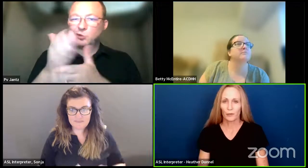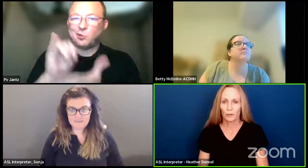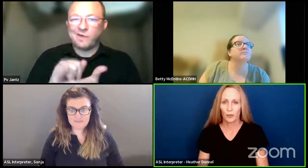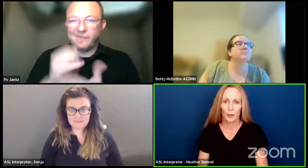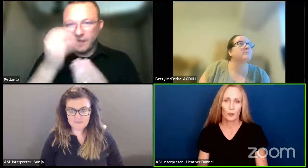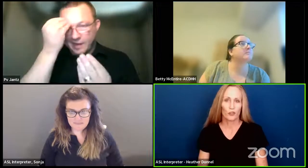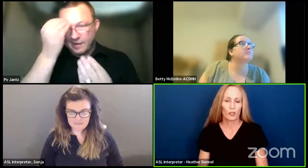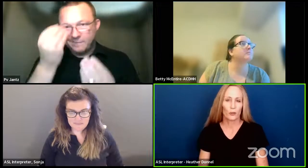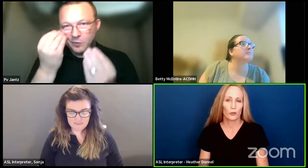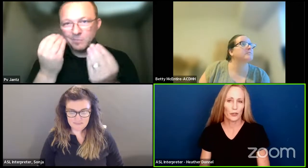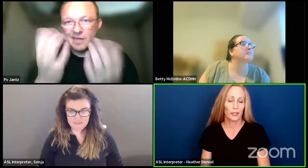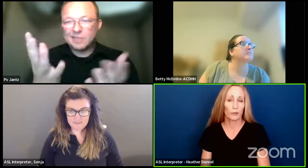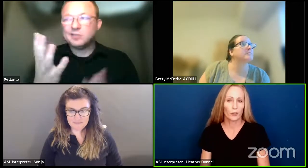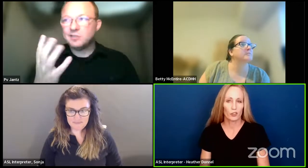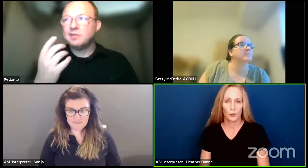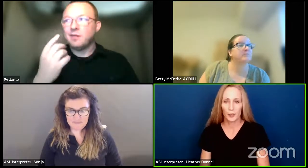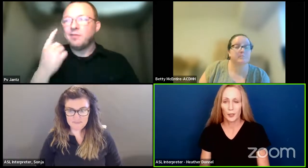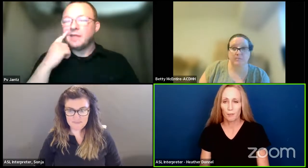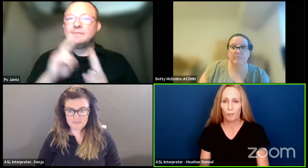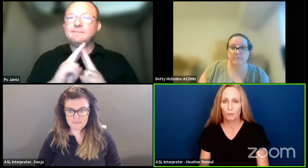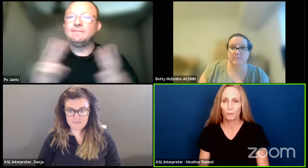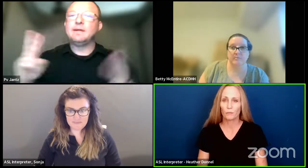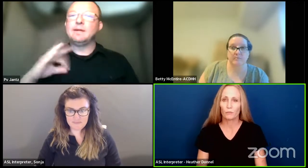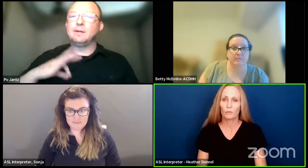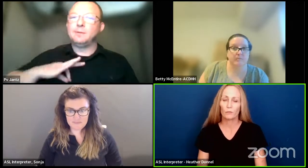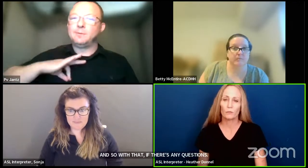Thank you. I appreciate you sharing that information with us.